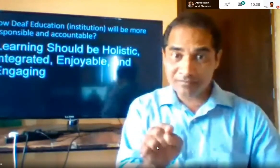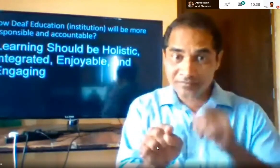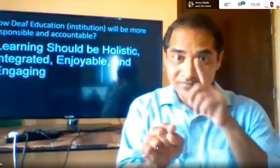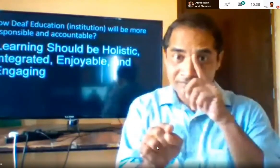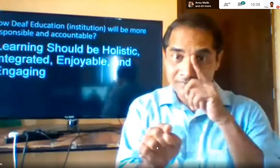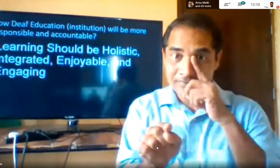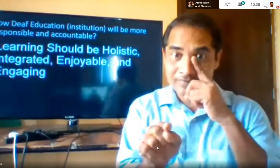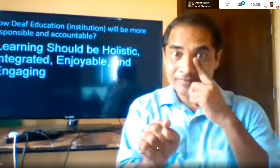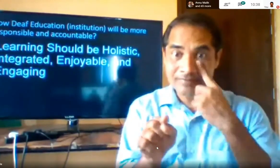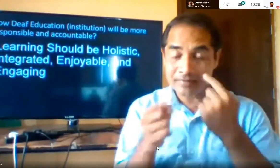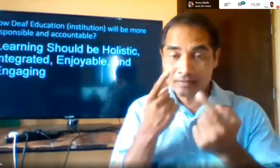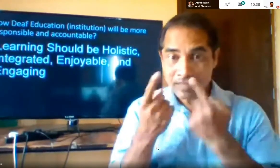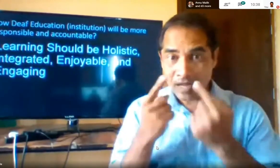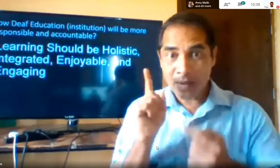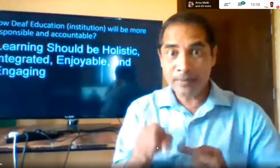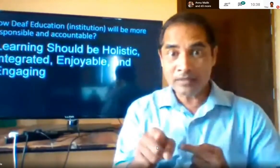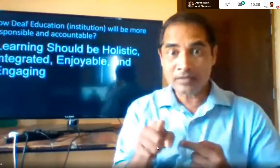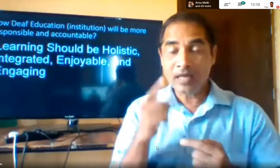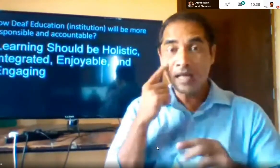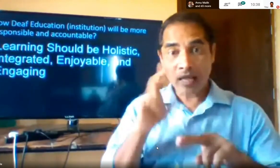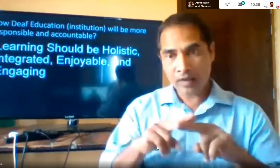equality. Equality is right.